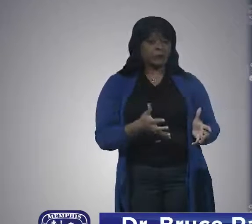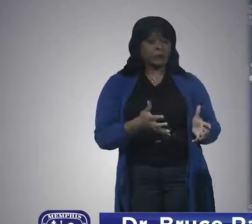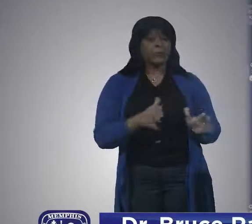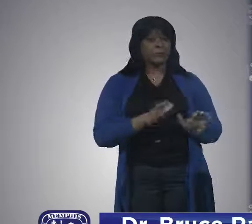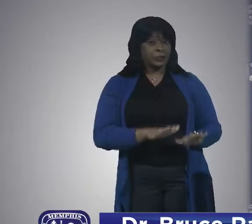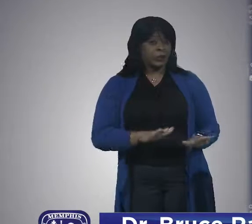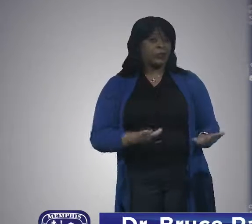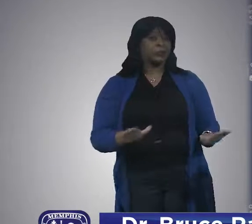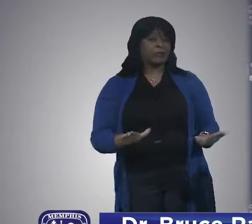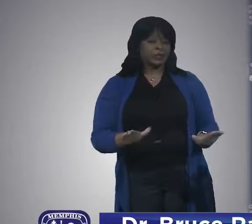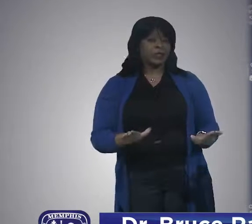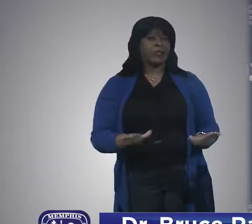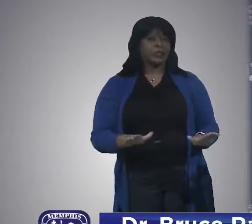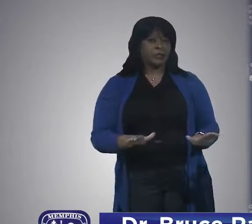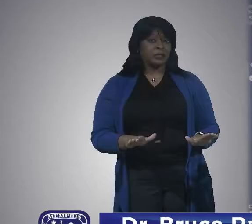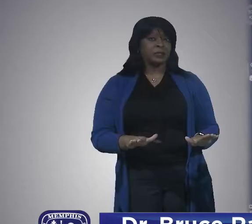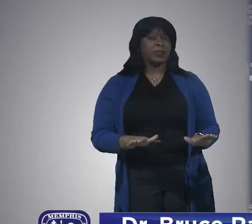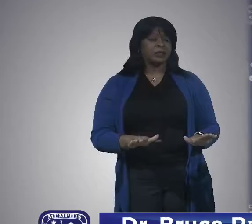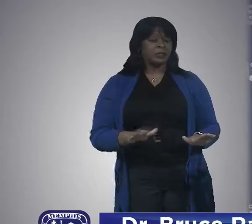children